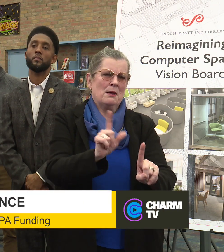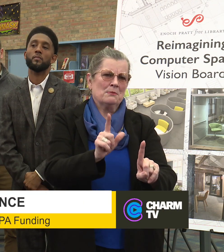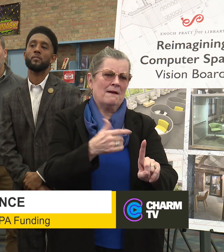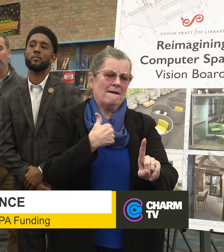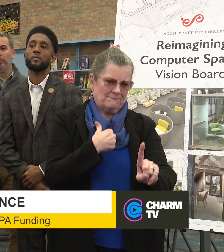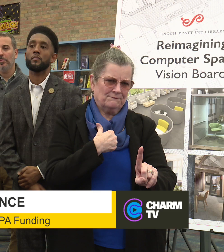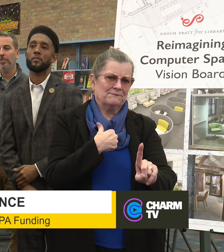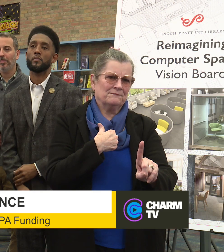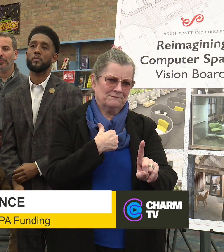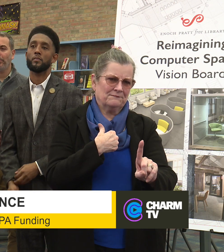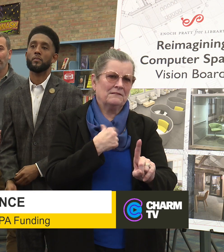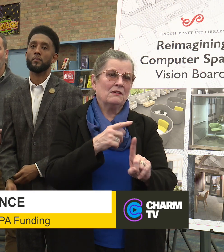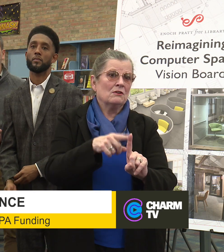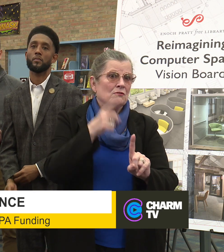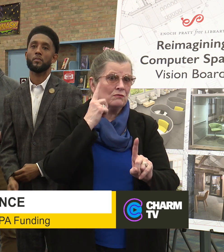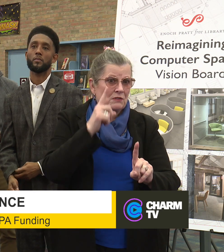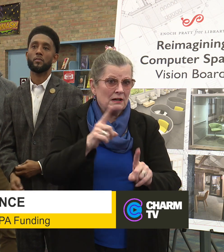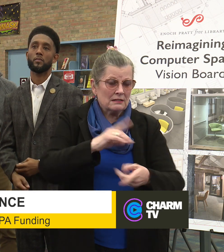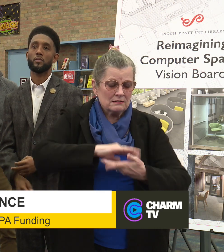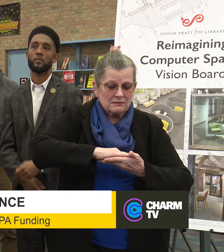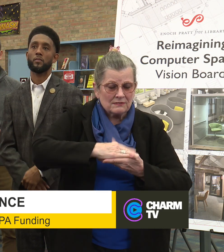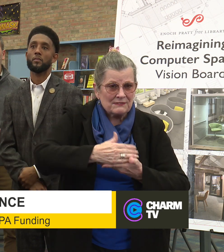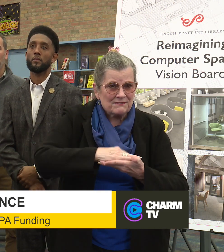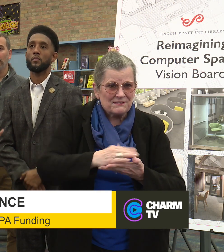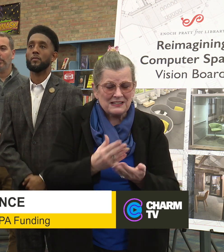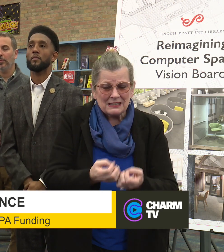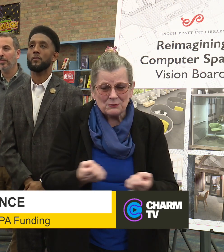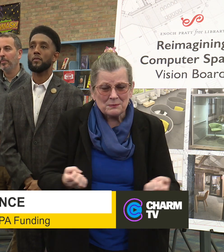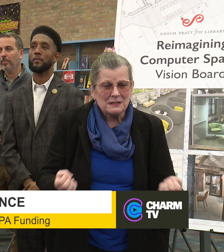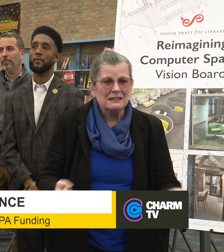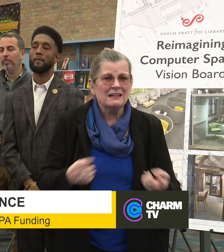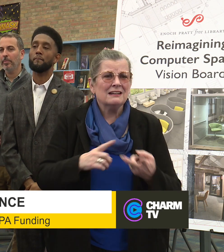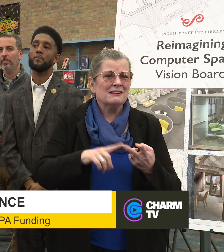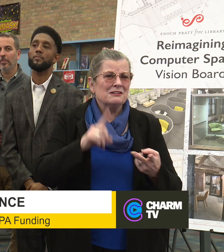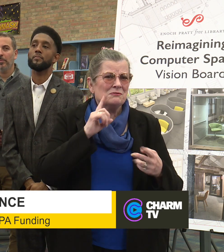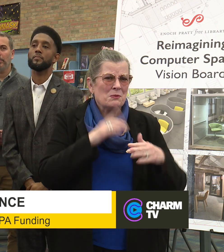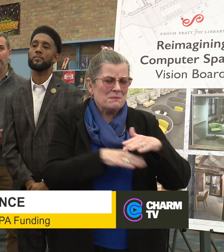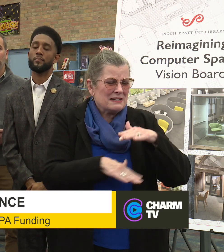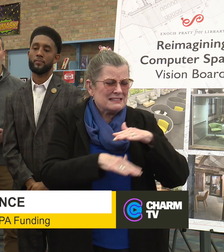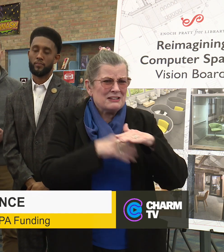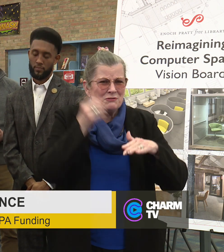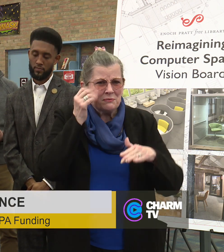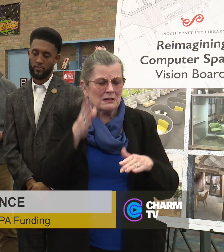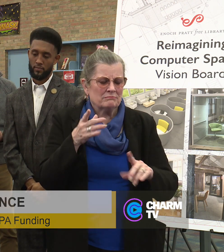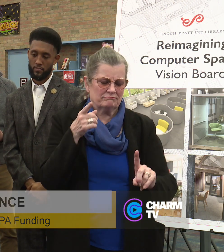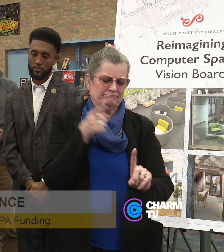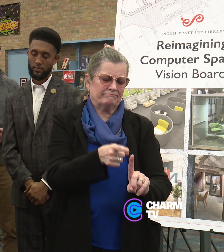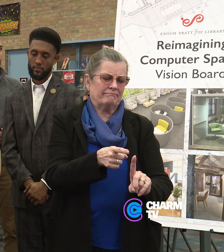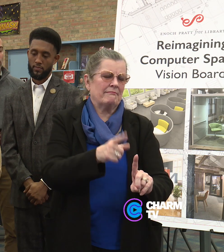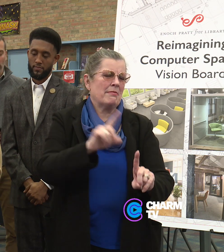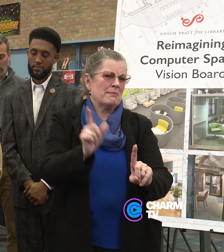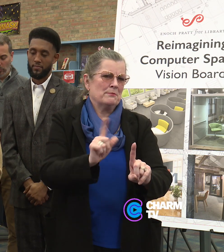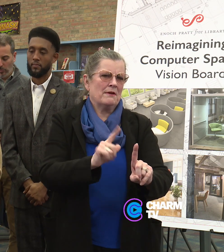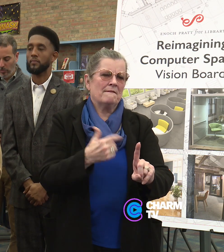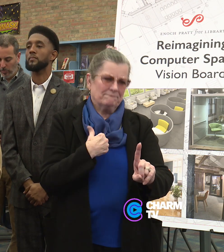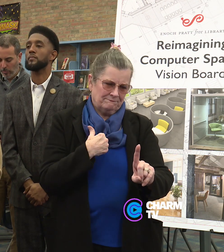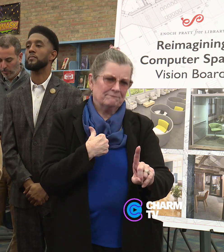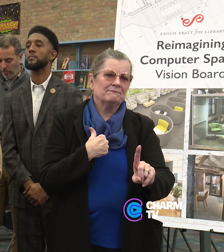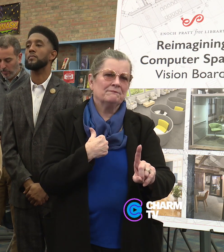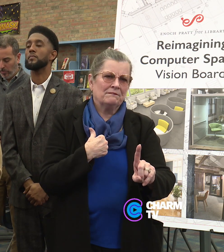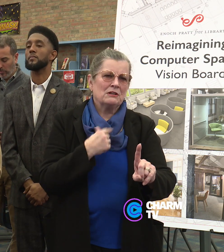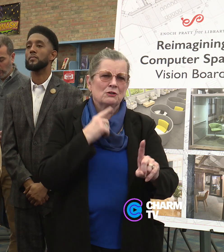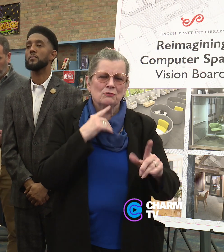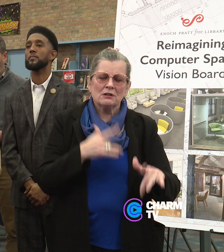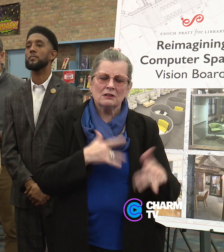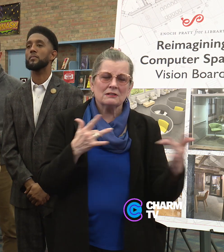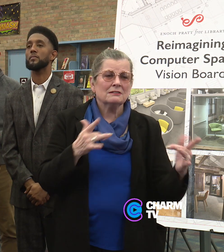Library. For devices, for training, for just basic information, you start at Pratt Library. So we are very pleased and